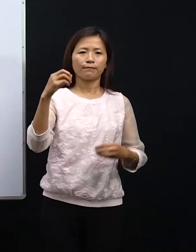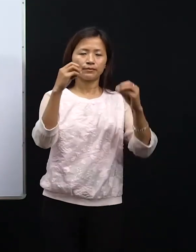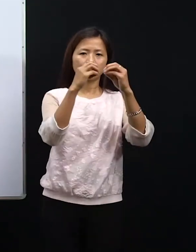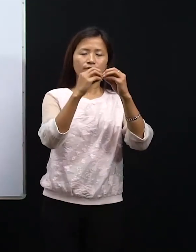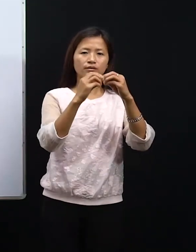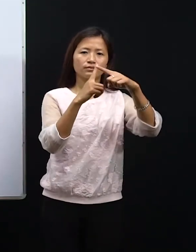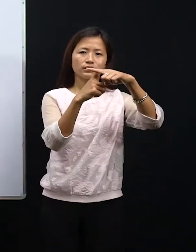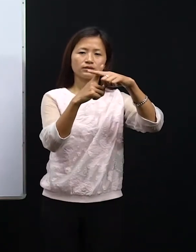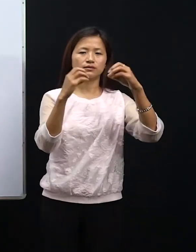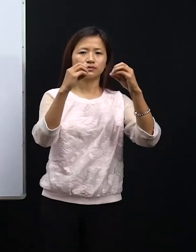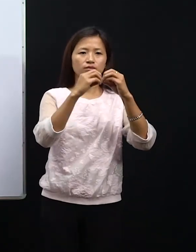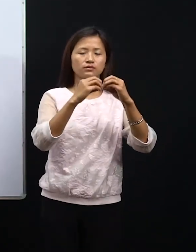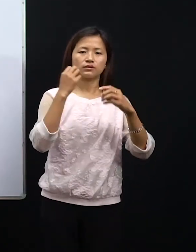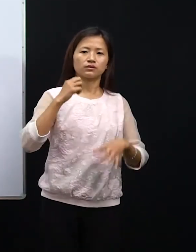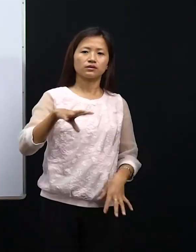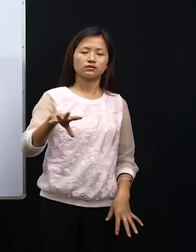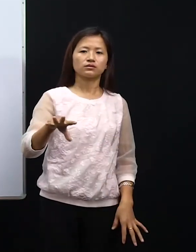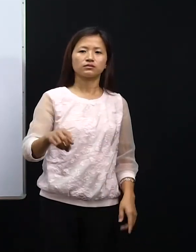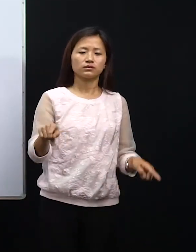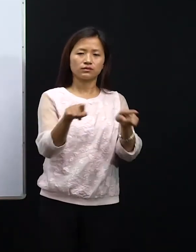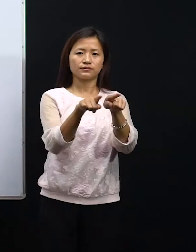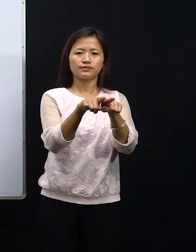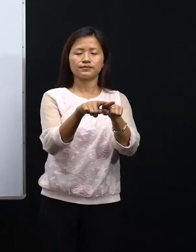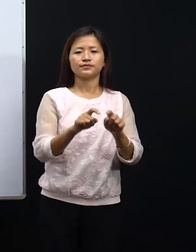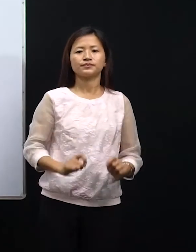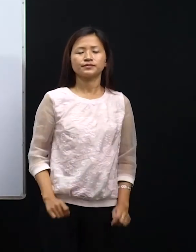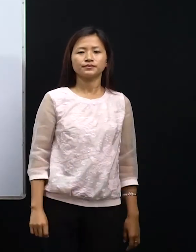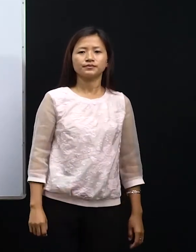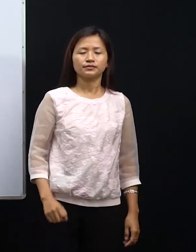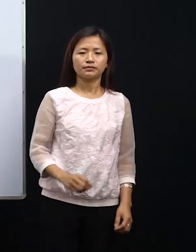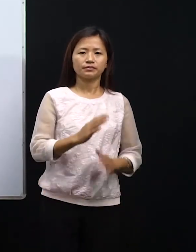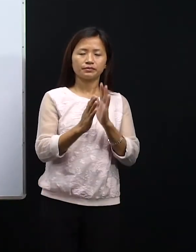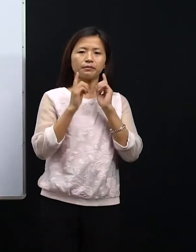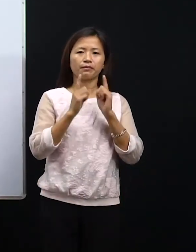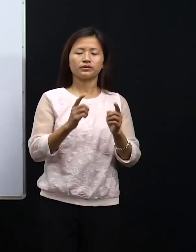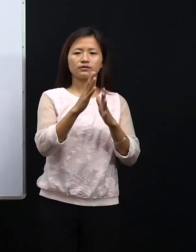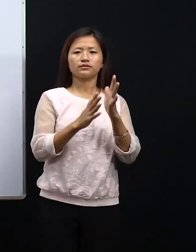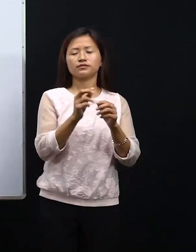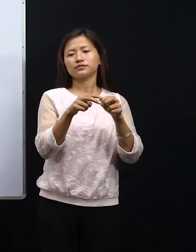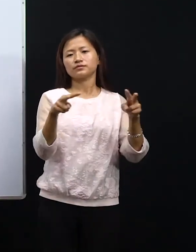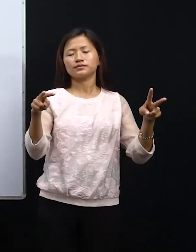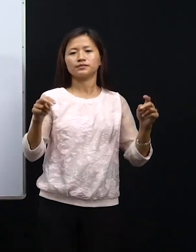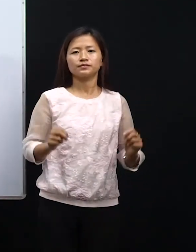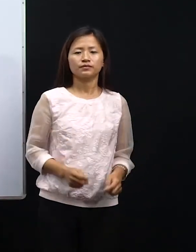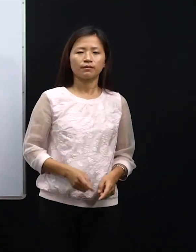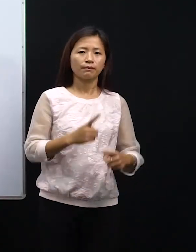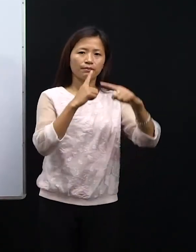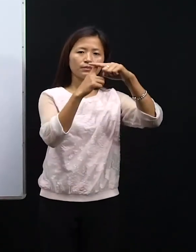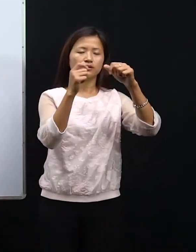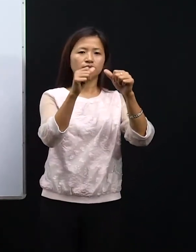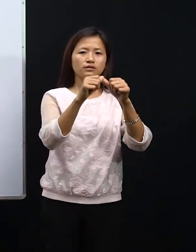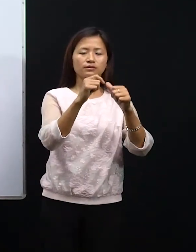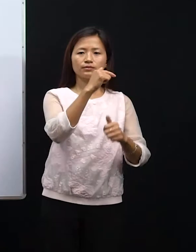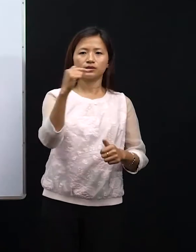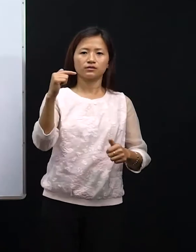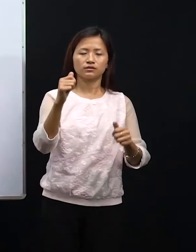B, we can cancel because both are same but different signs. Similarly, A plus A minus